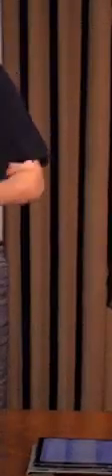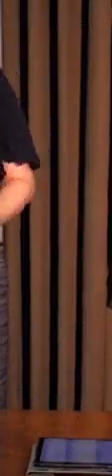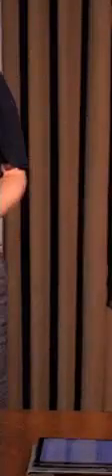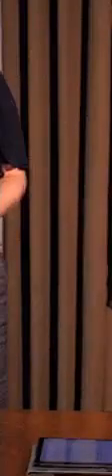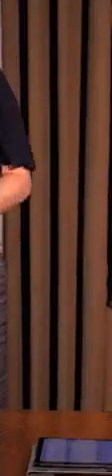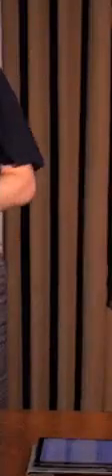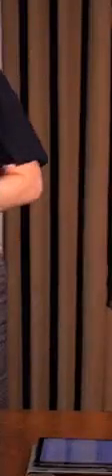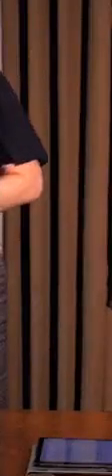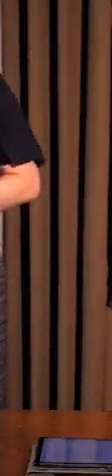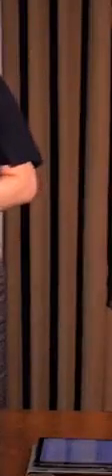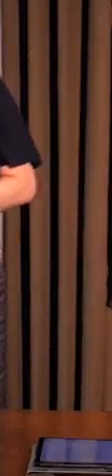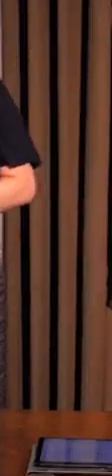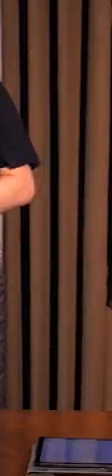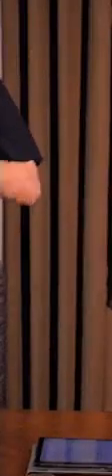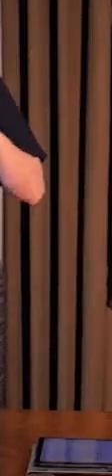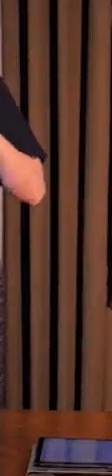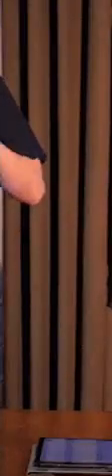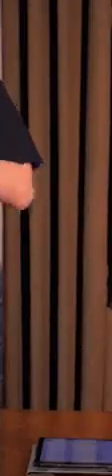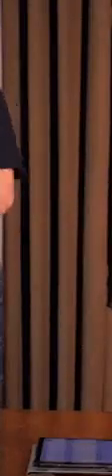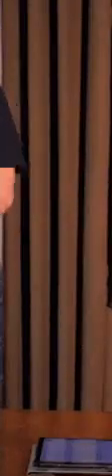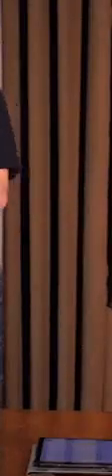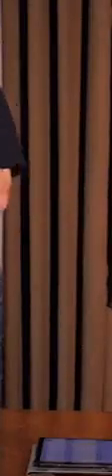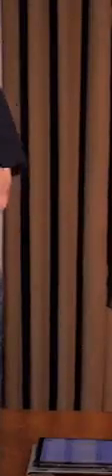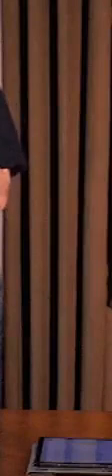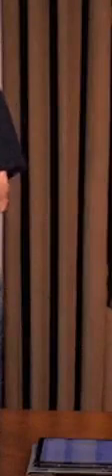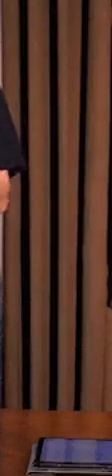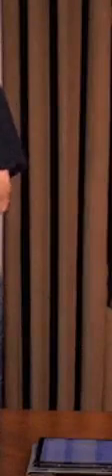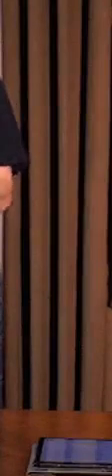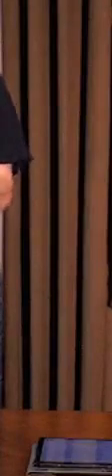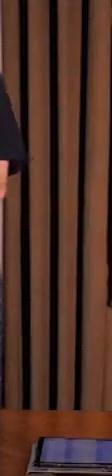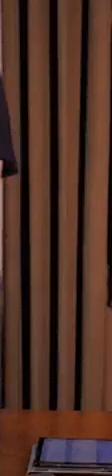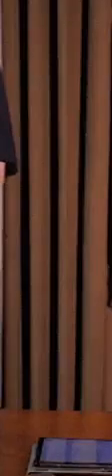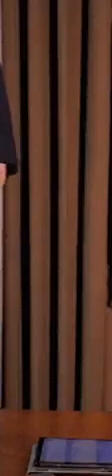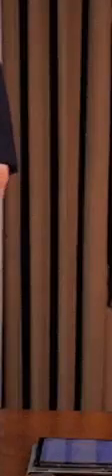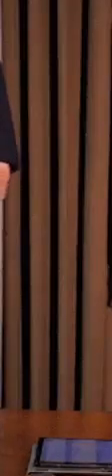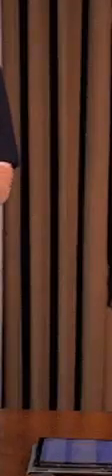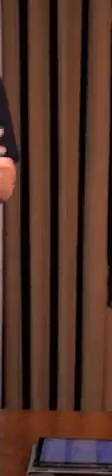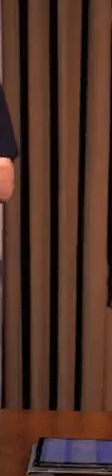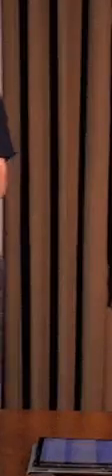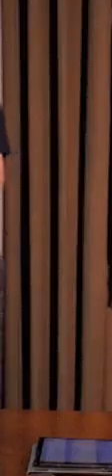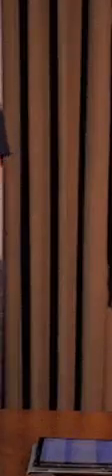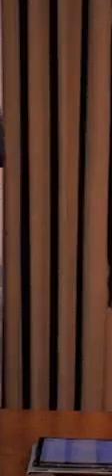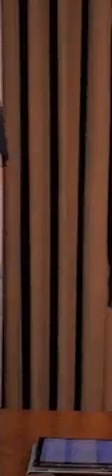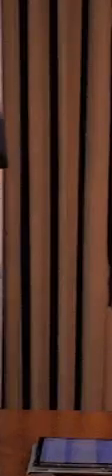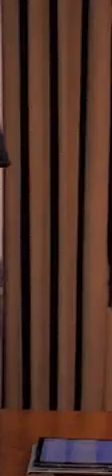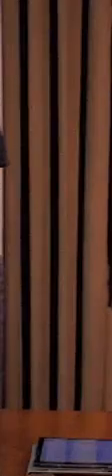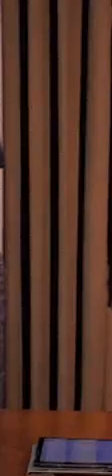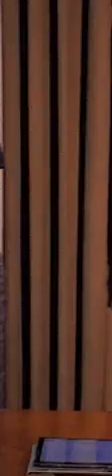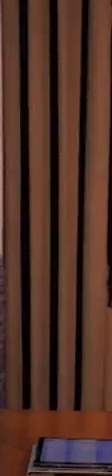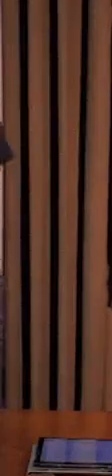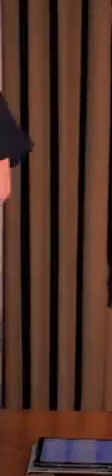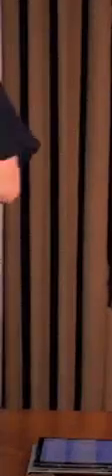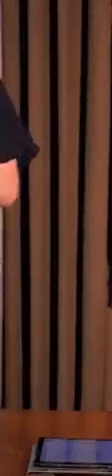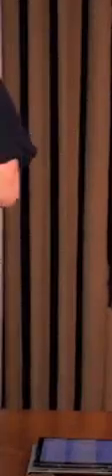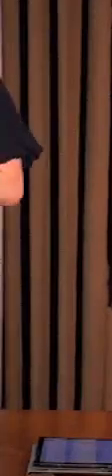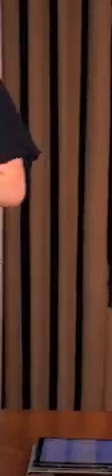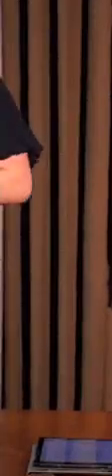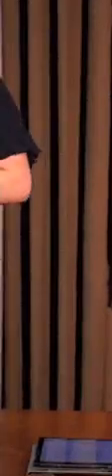The Department of Health estimates that the proportion of Omicron cases in our cases today, as of January the 1st,